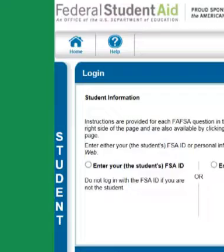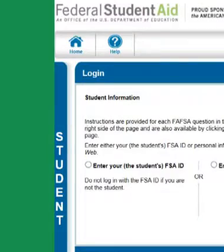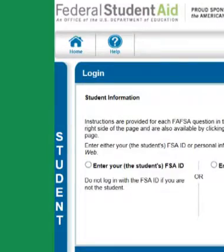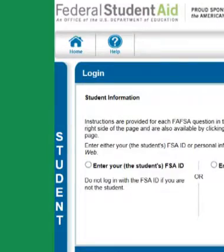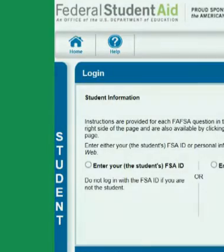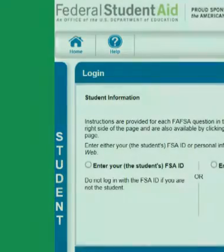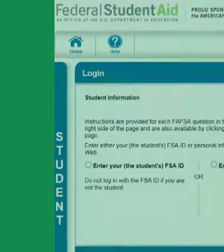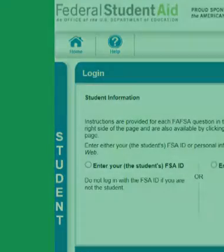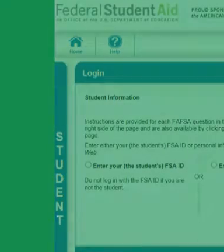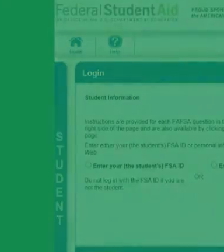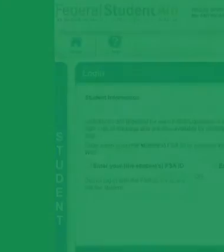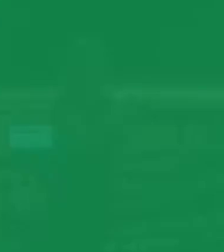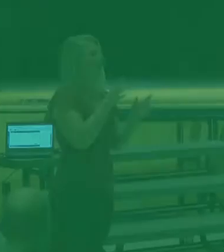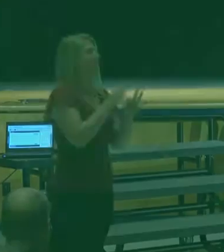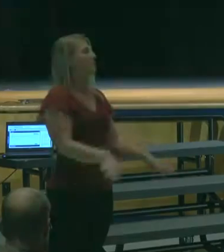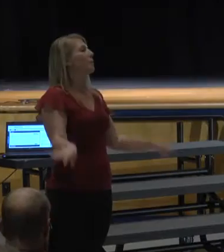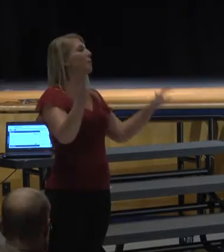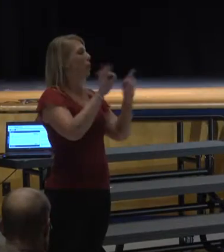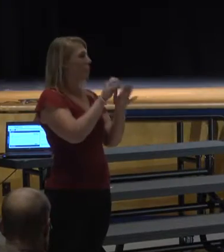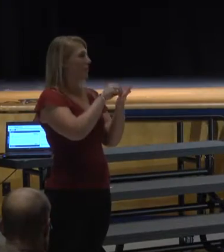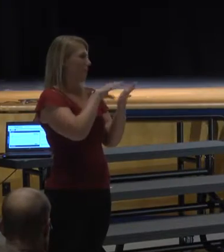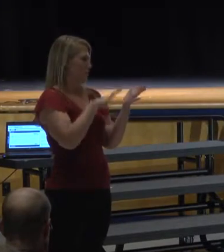get student involved in the process.